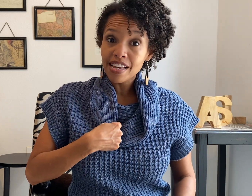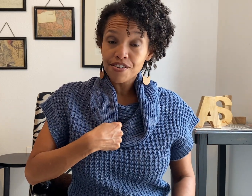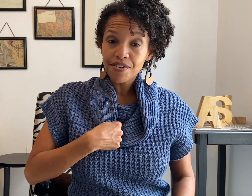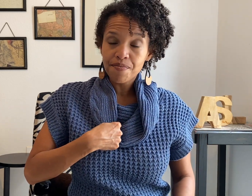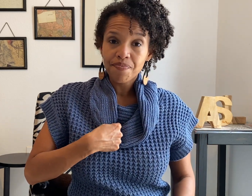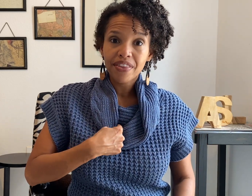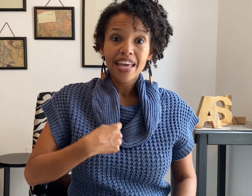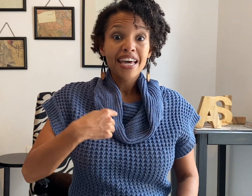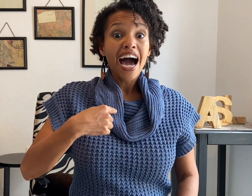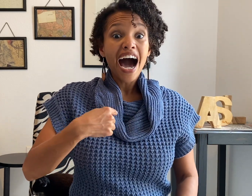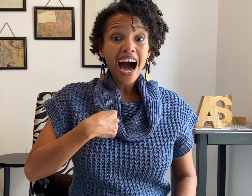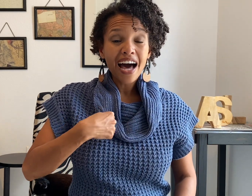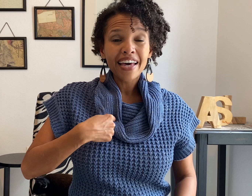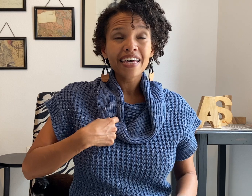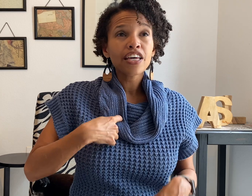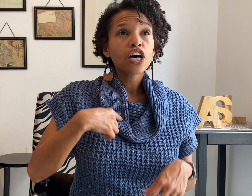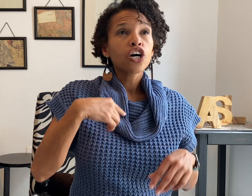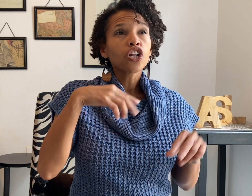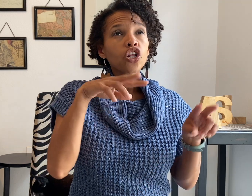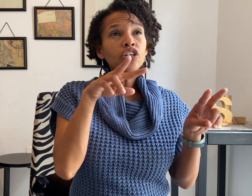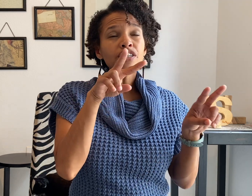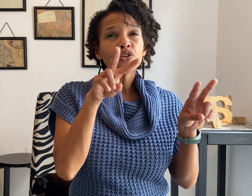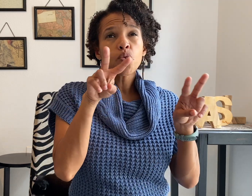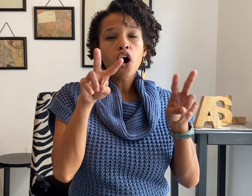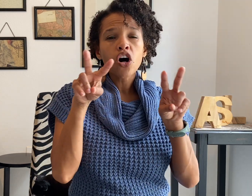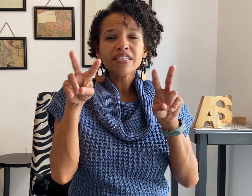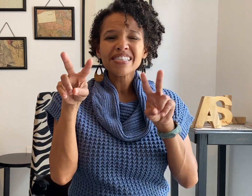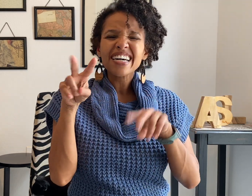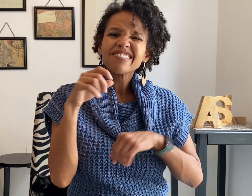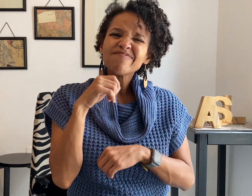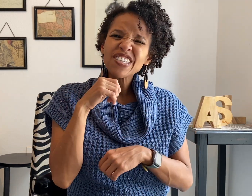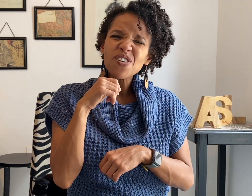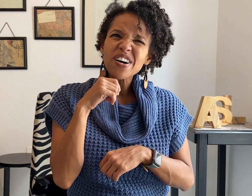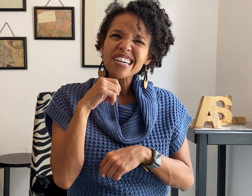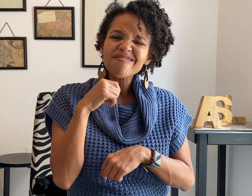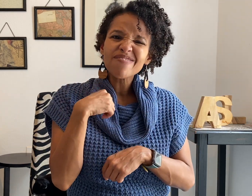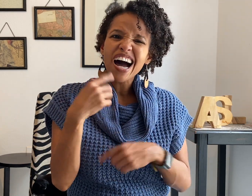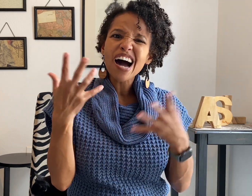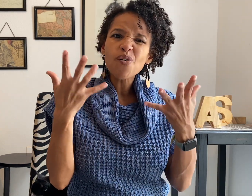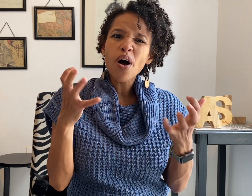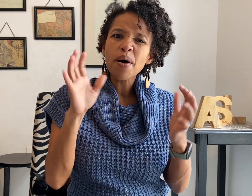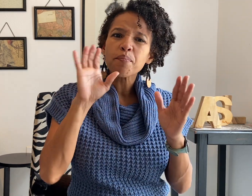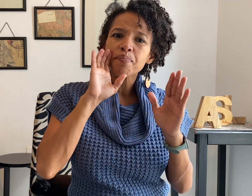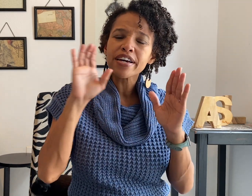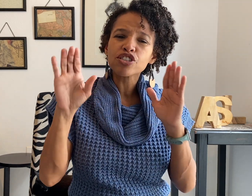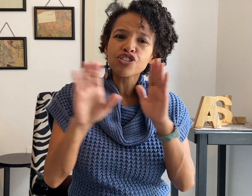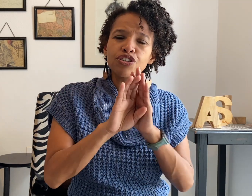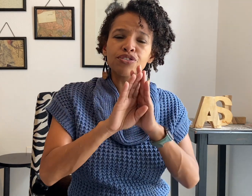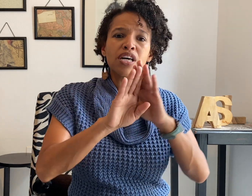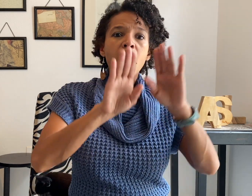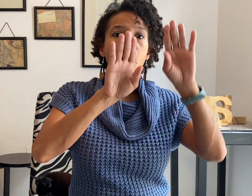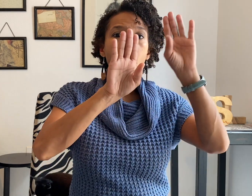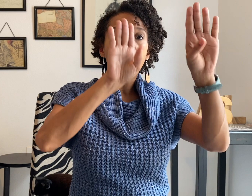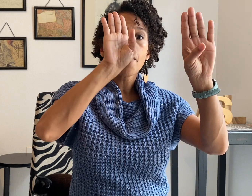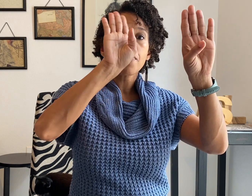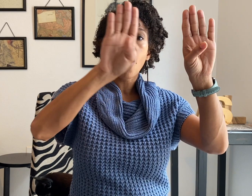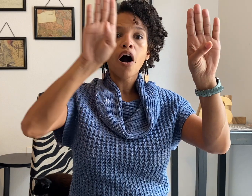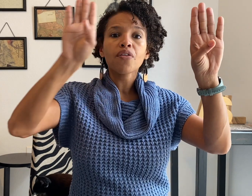either. I looked at the wall and said, you know what? I want pictures up on